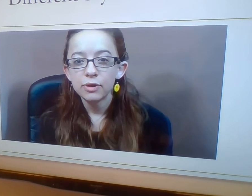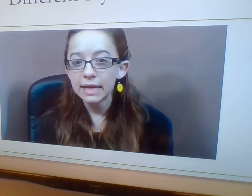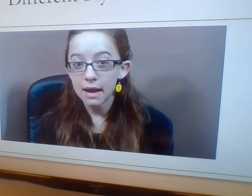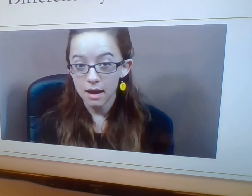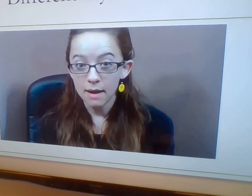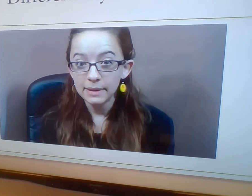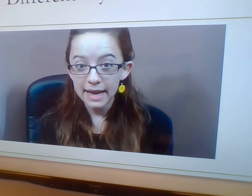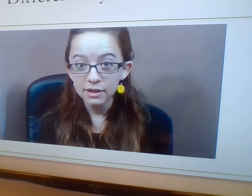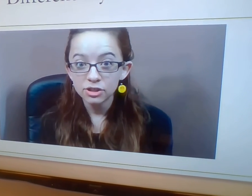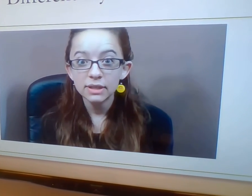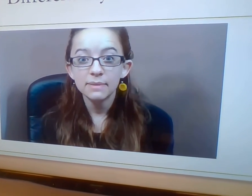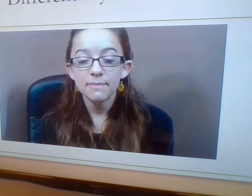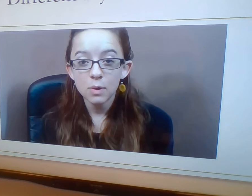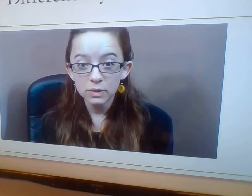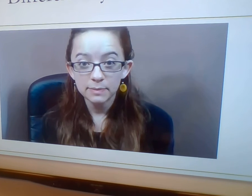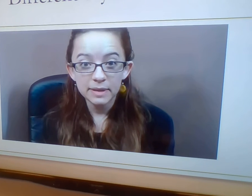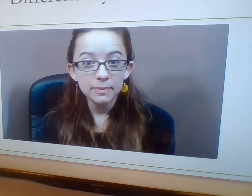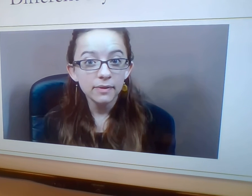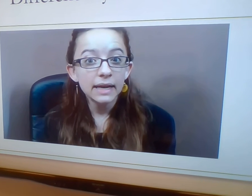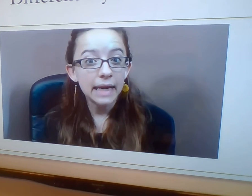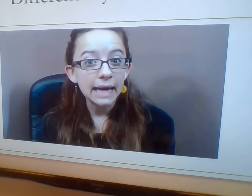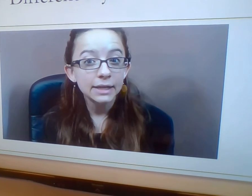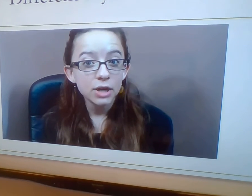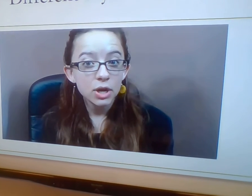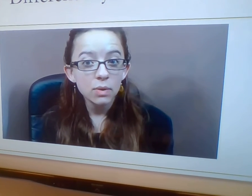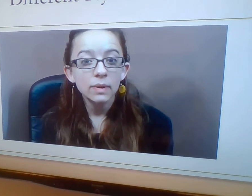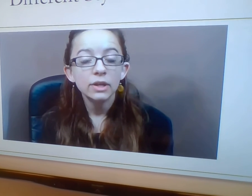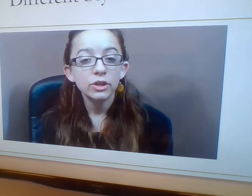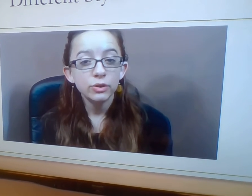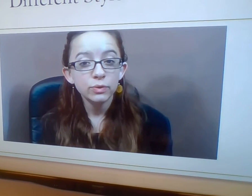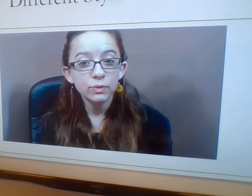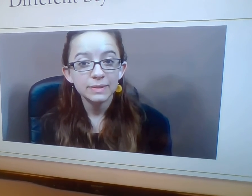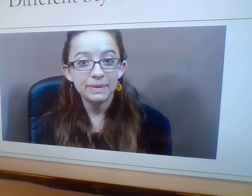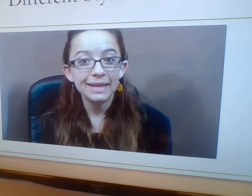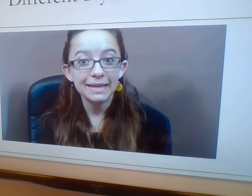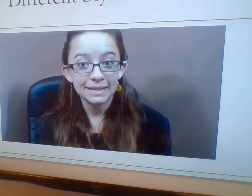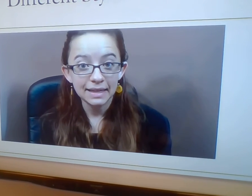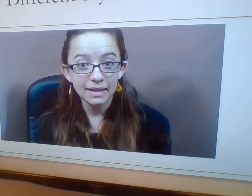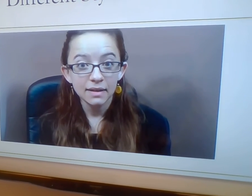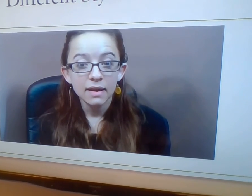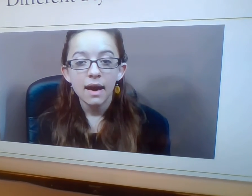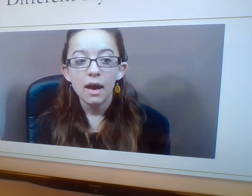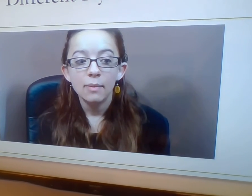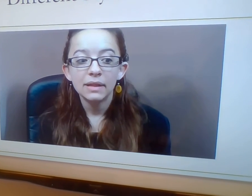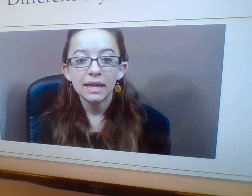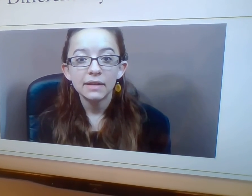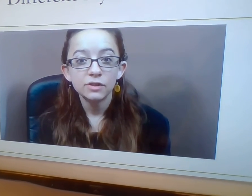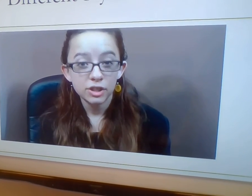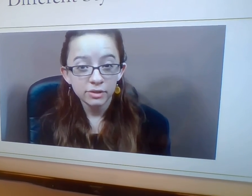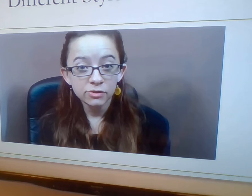pretty common actually. Most people that I know use PSE. A lot of